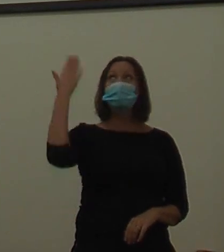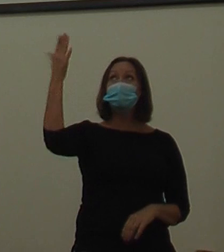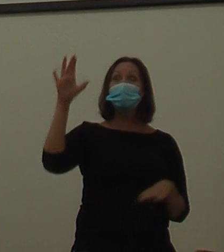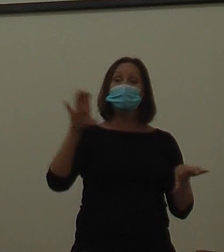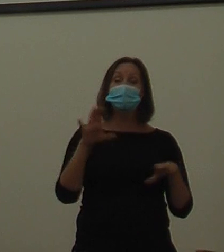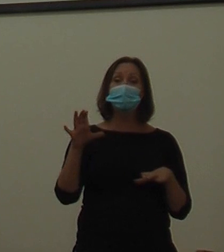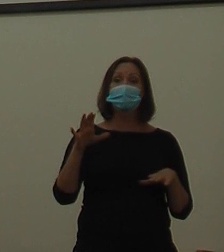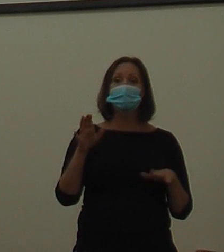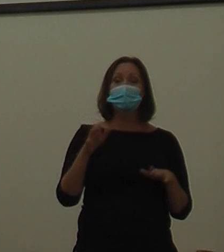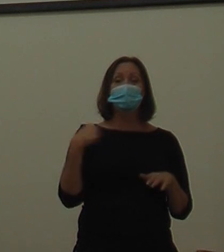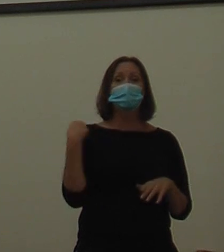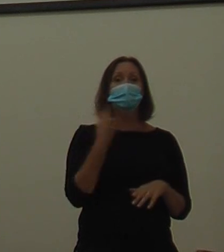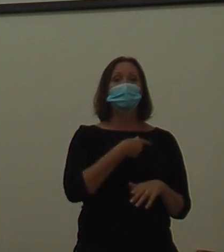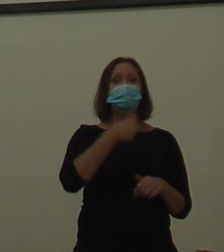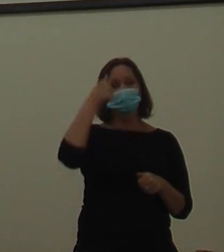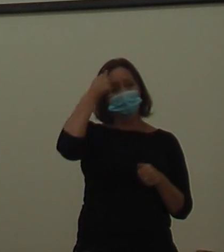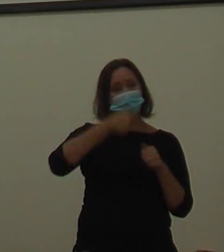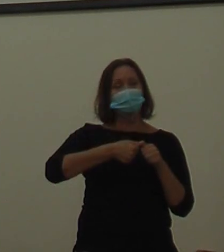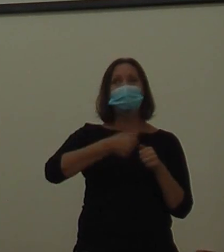time and in a prayer